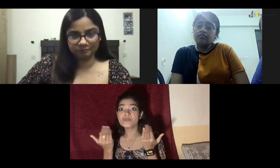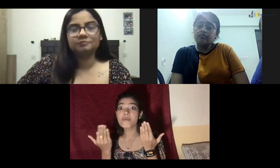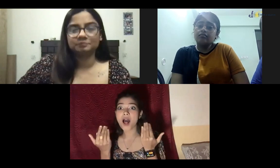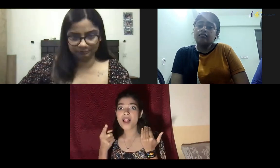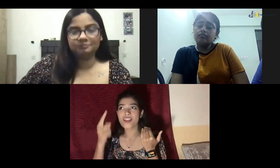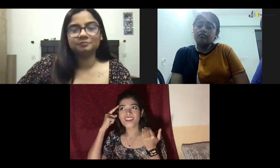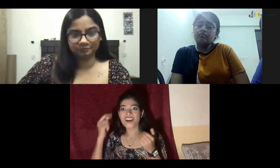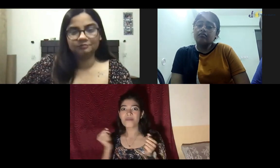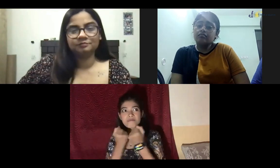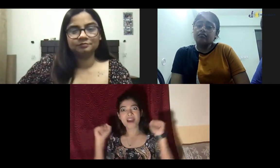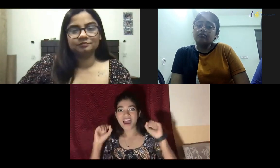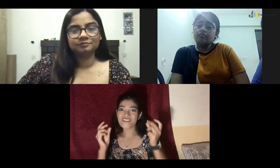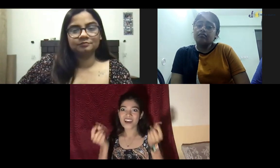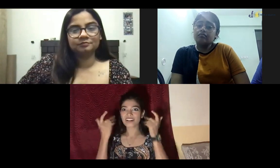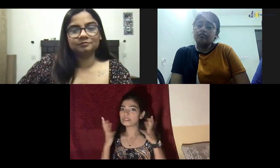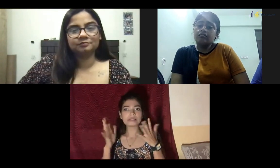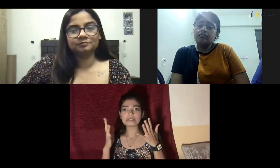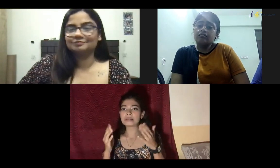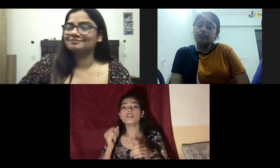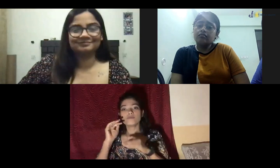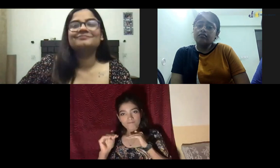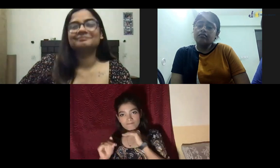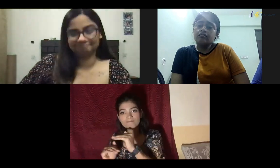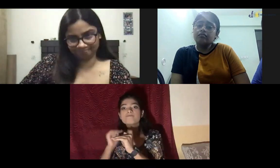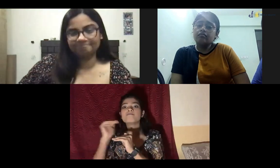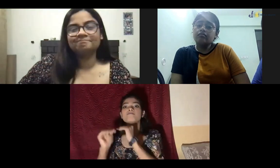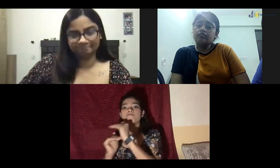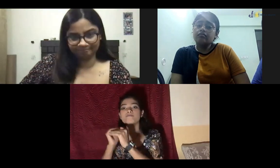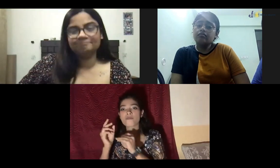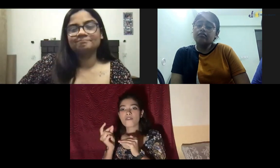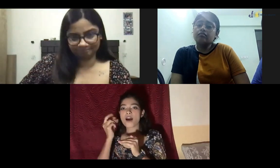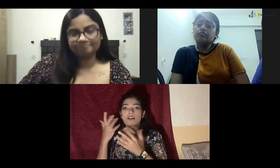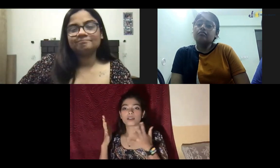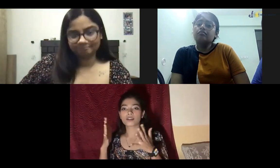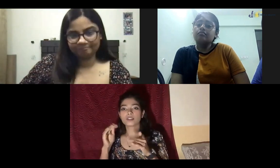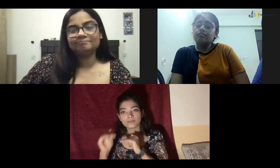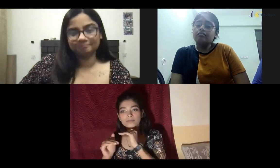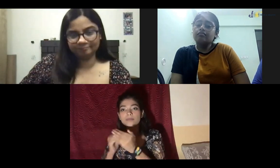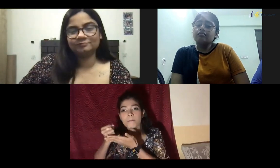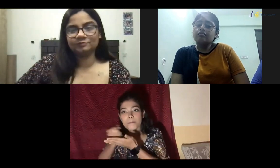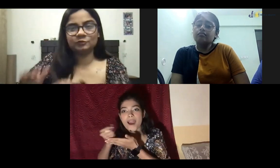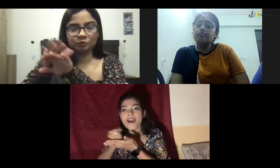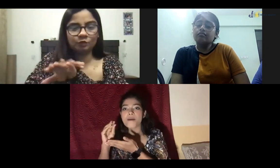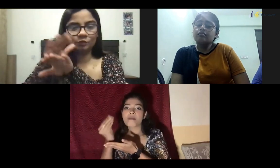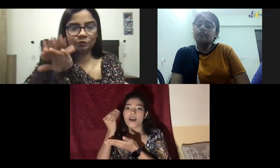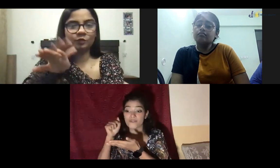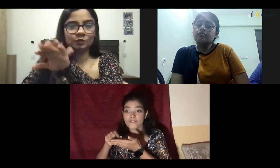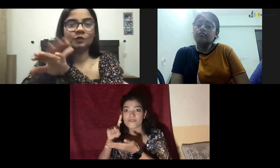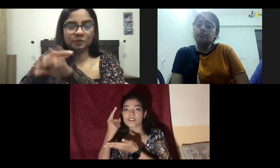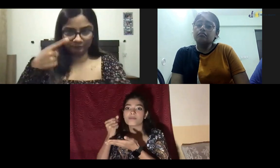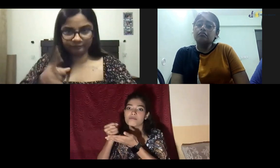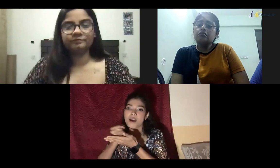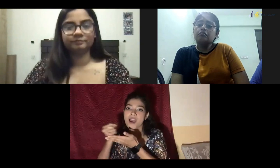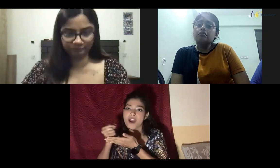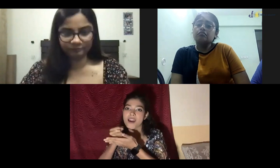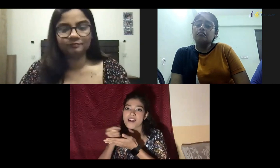things, then things can be better. If you just think that I'm independent, you have to take the steps, step by step. You have to improve.